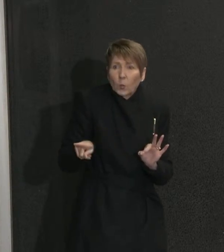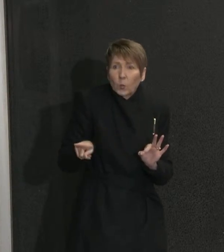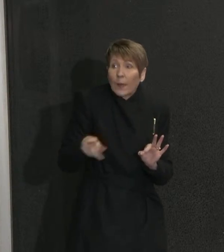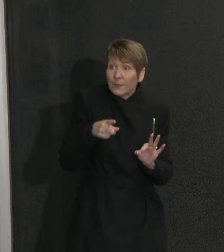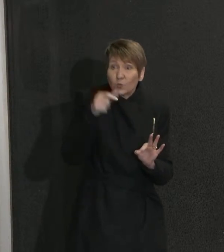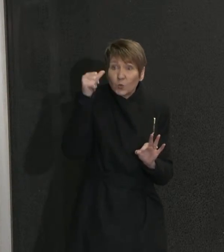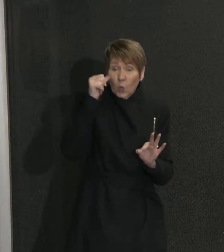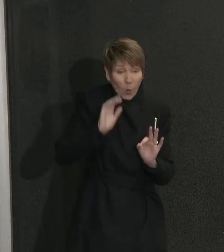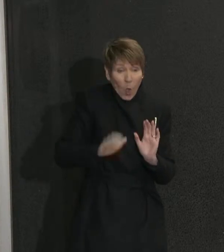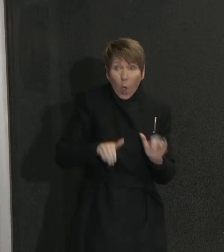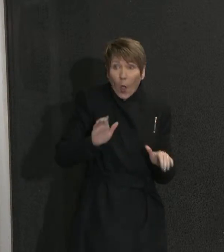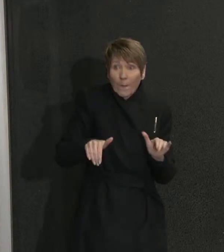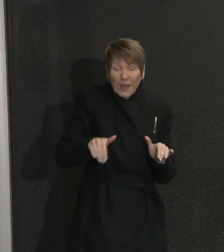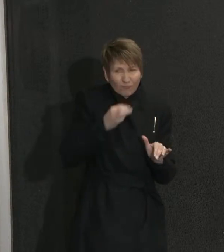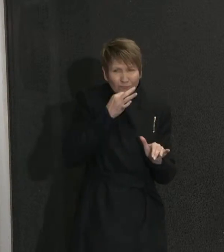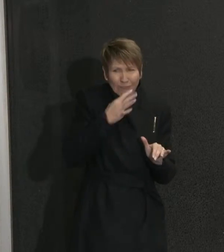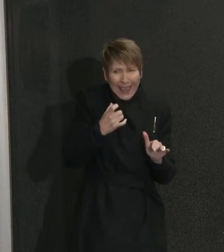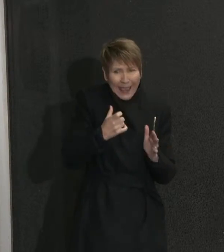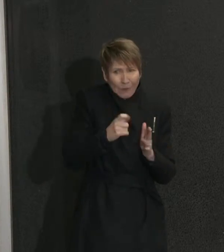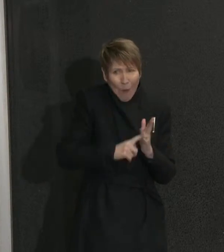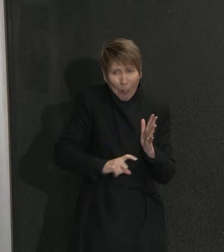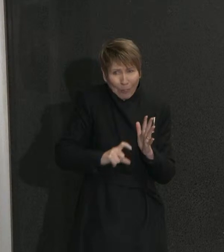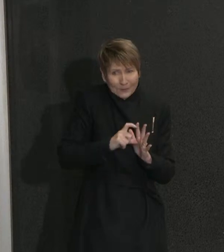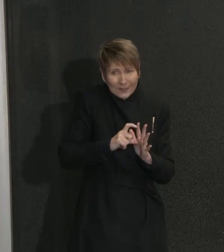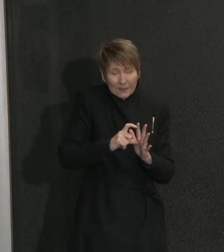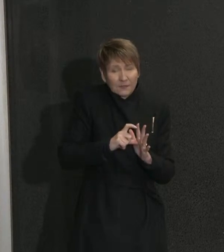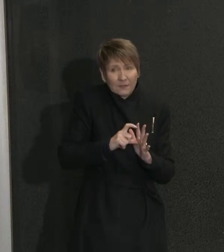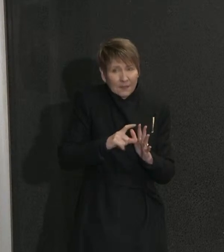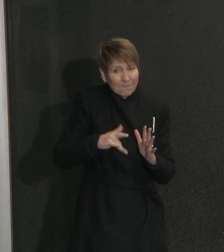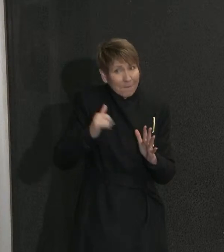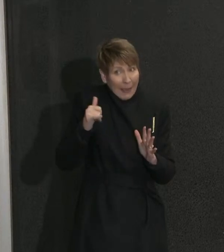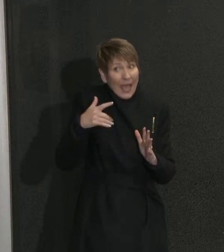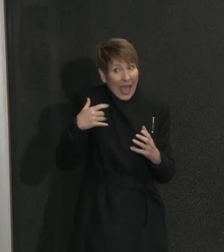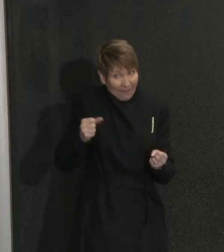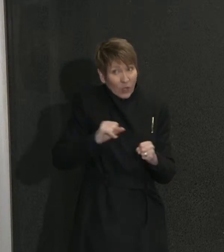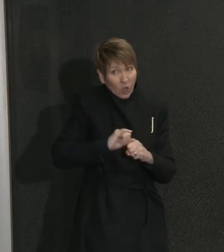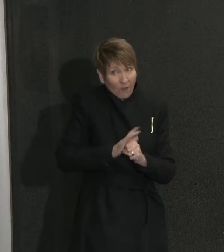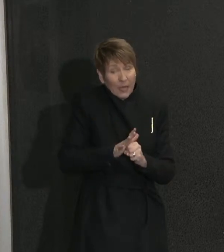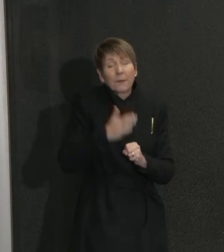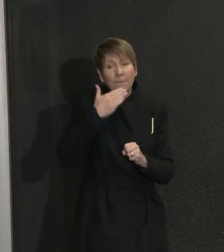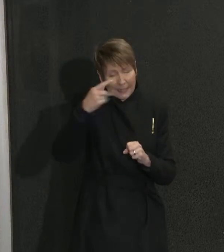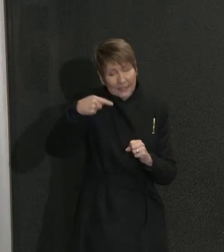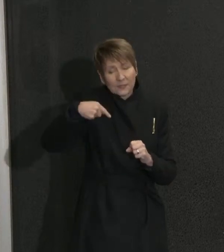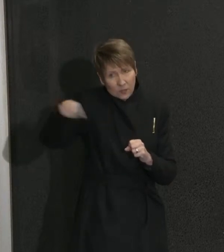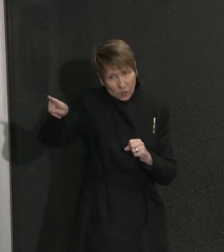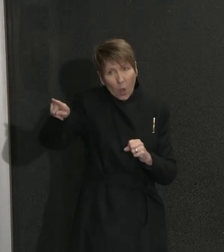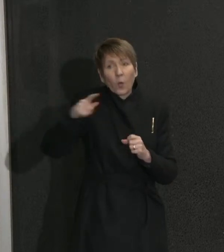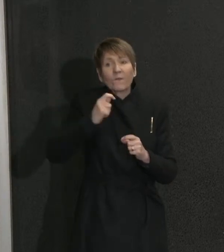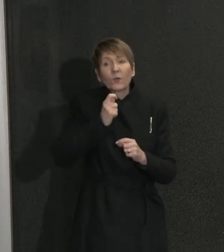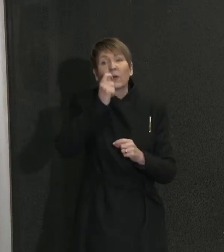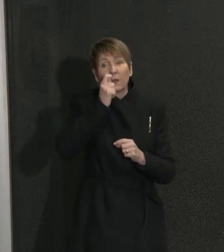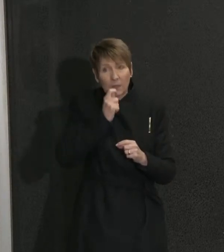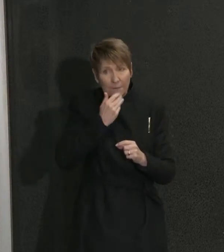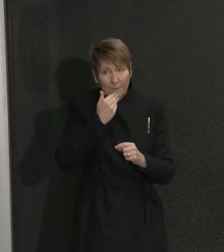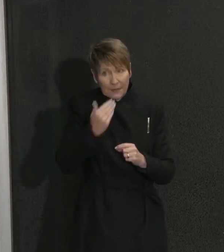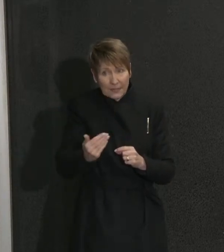that's how we'll drive these numbers down. Jerome, just a question on... Absolutely, Jerome, go for it. The